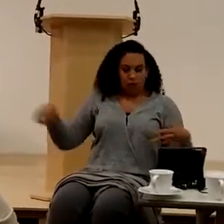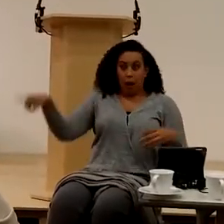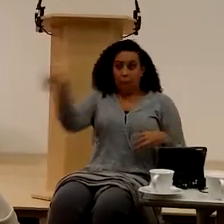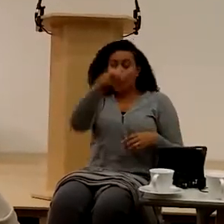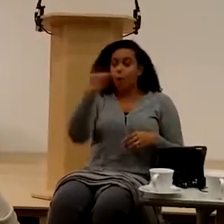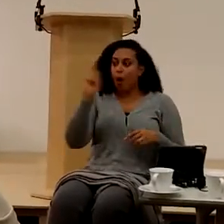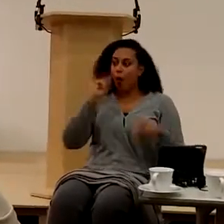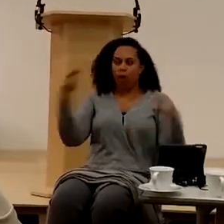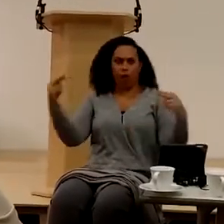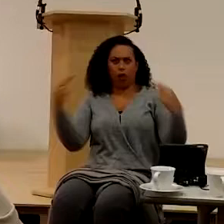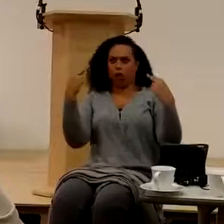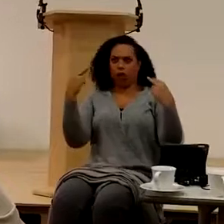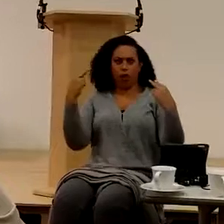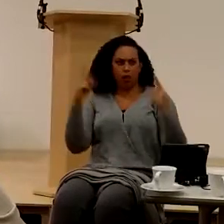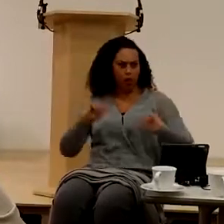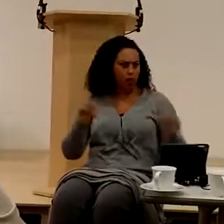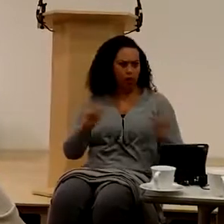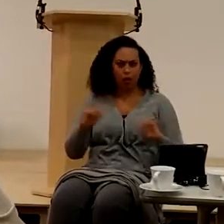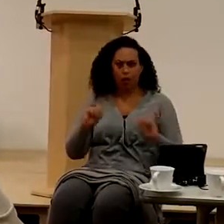in return.